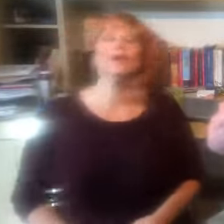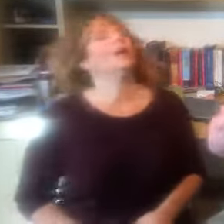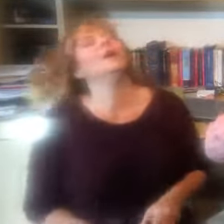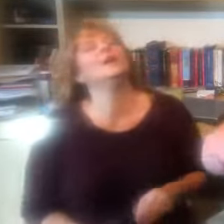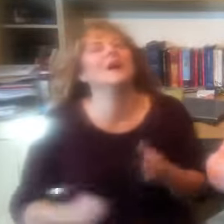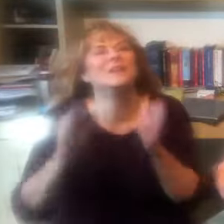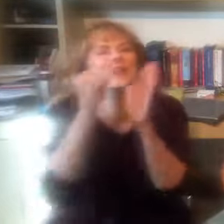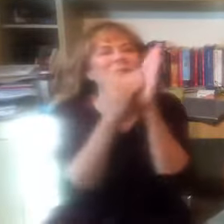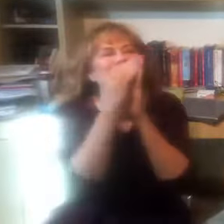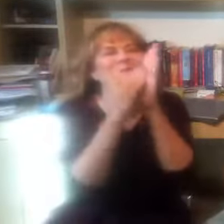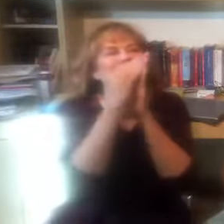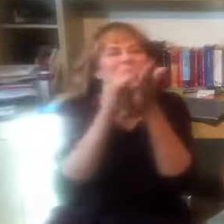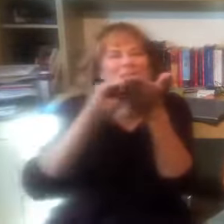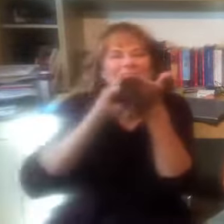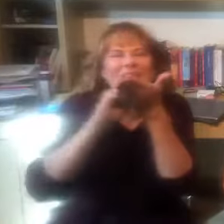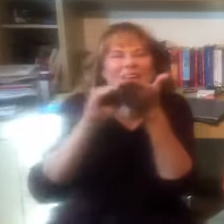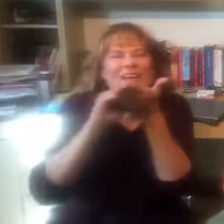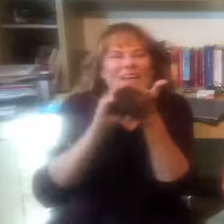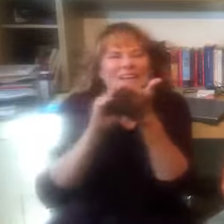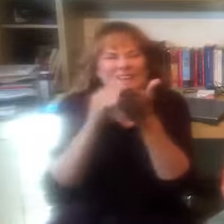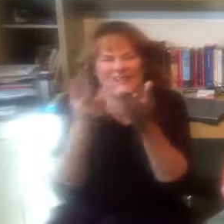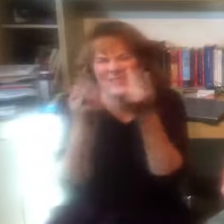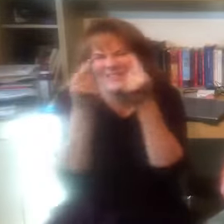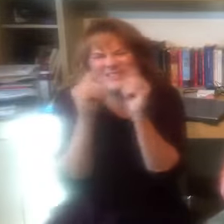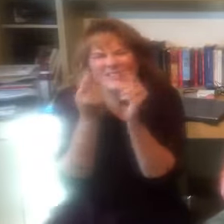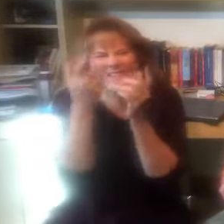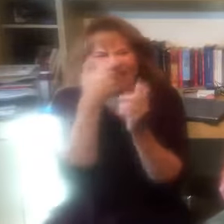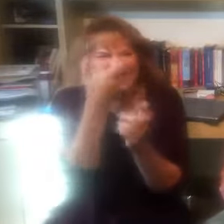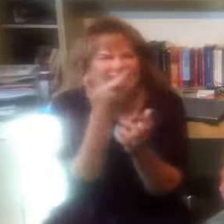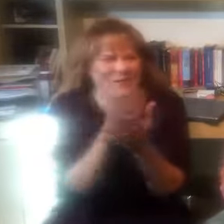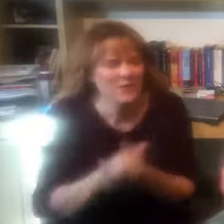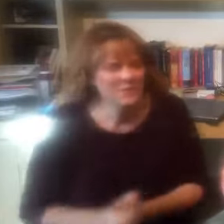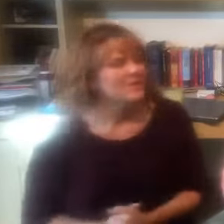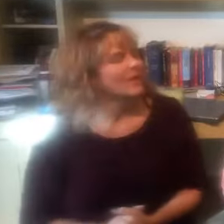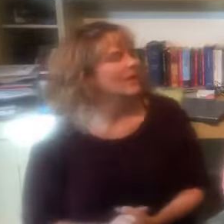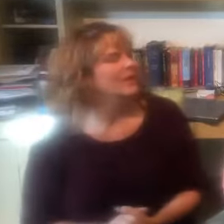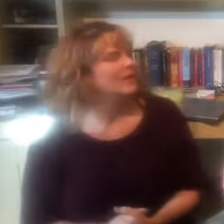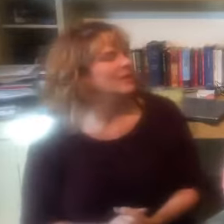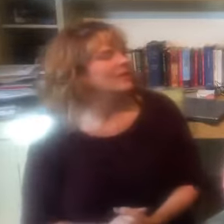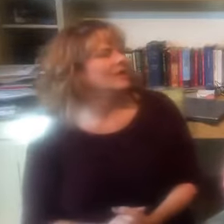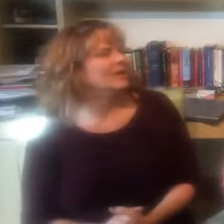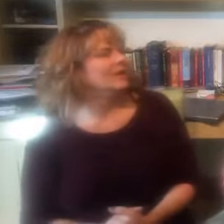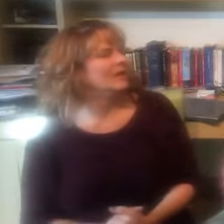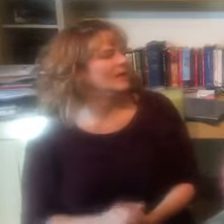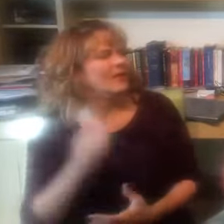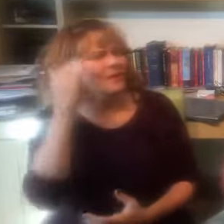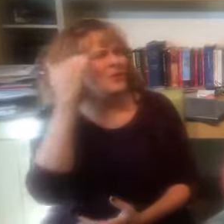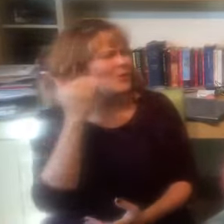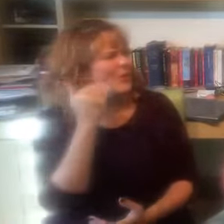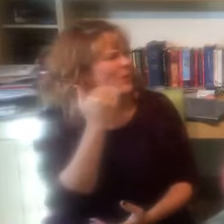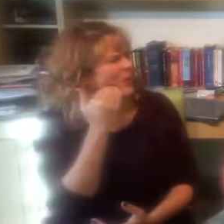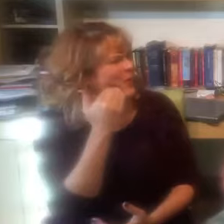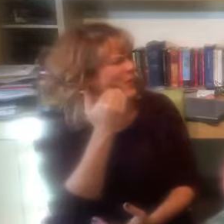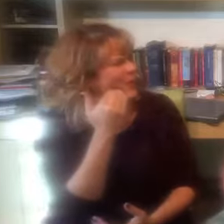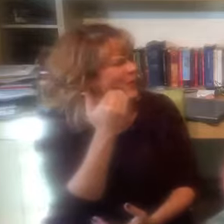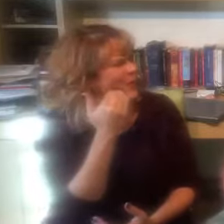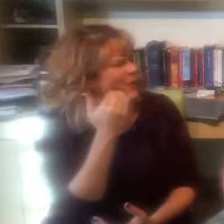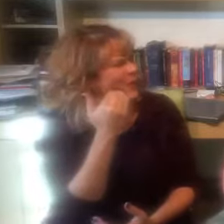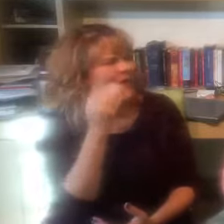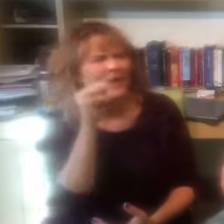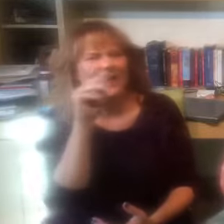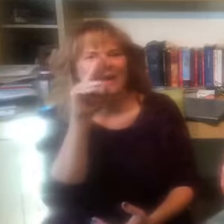She's wiping the lens while y'all are trying to watch. Okay, there you go. Well, as Hedda Muscat said one time when we ran into her at the Rainbow